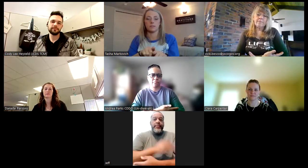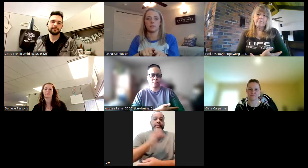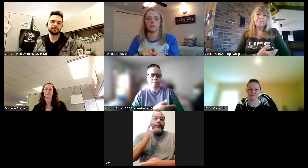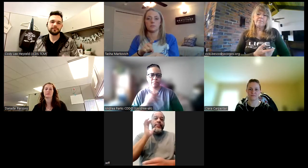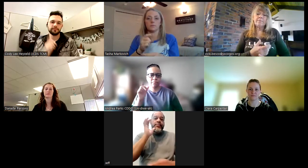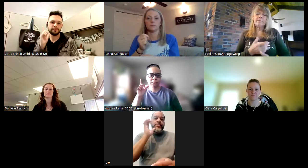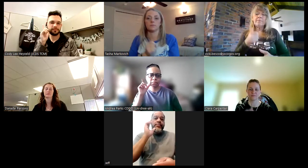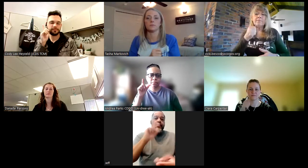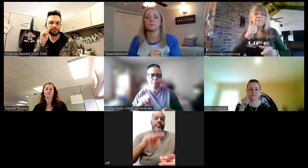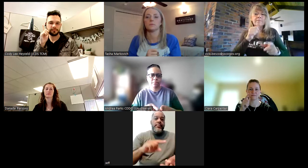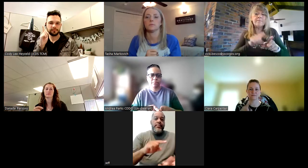sister,